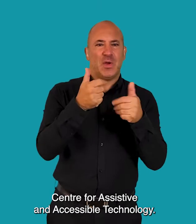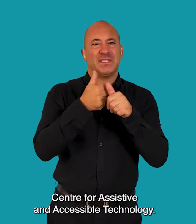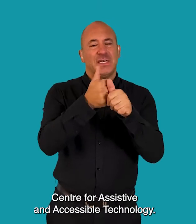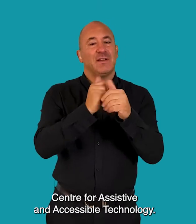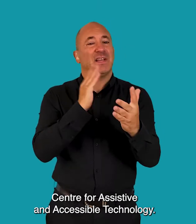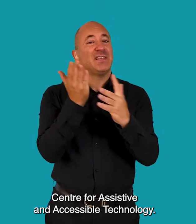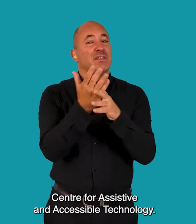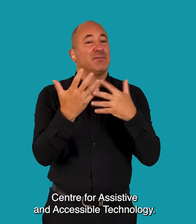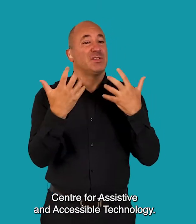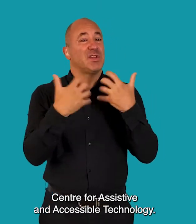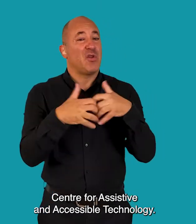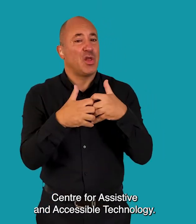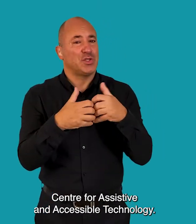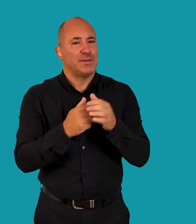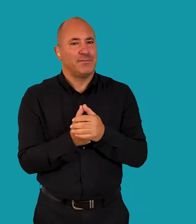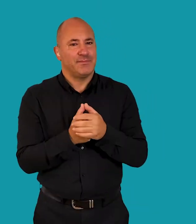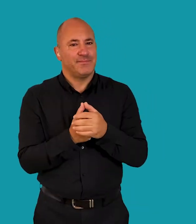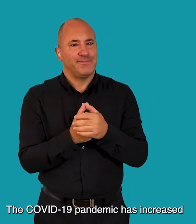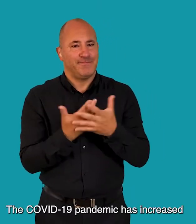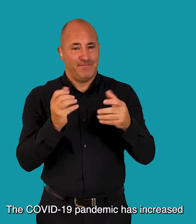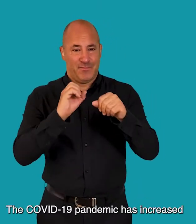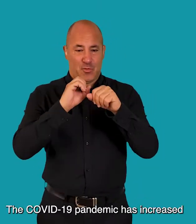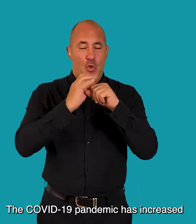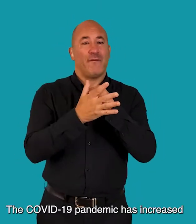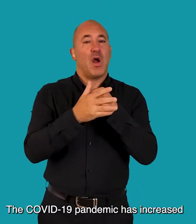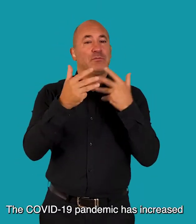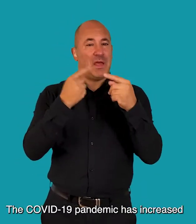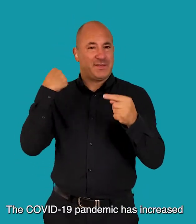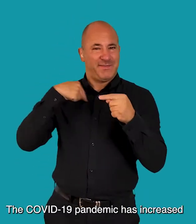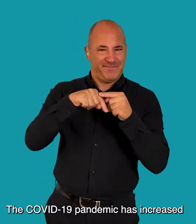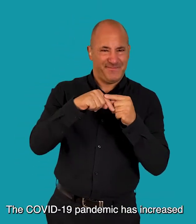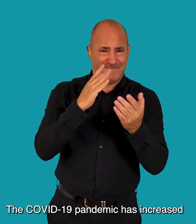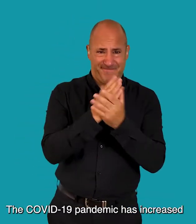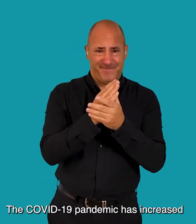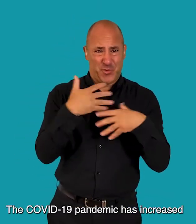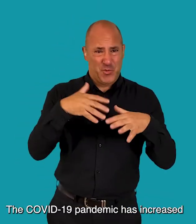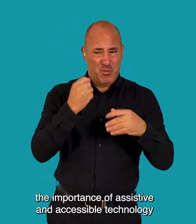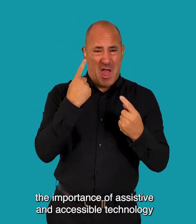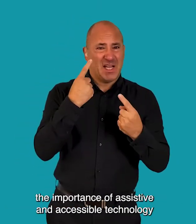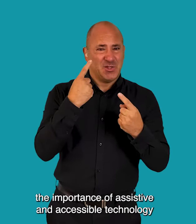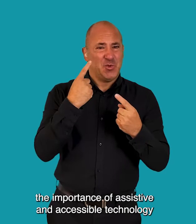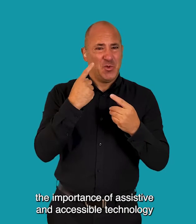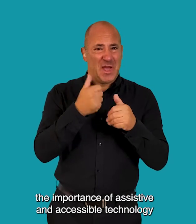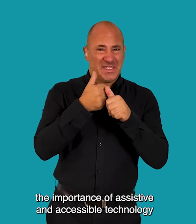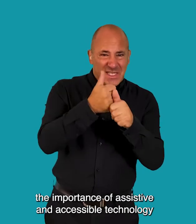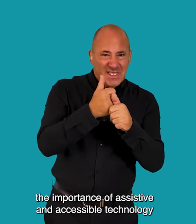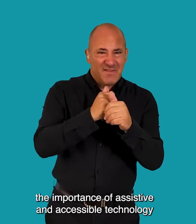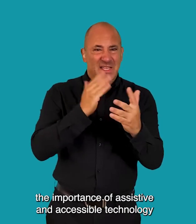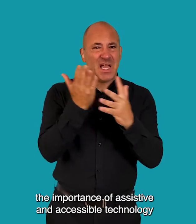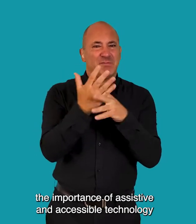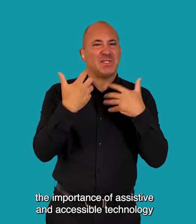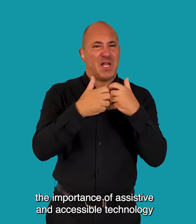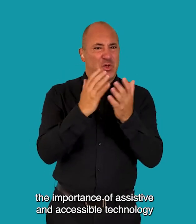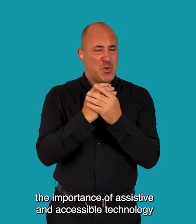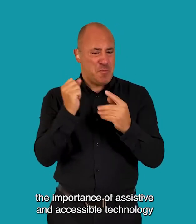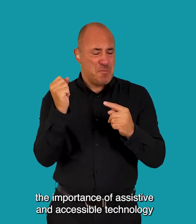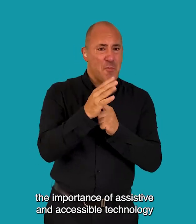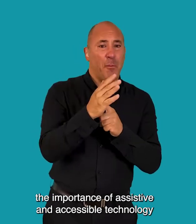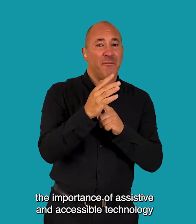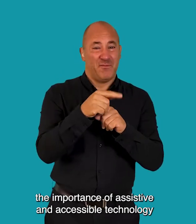accessible technology. The COVID-19 pandemic has increased the importance of assistive and accessible technology